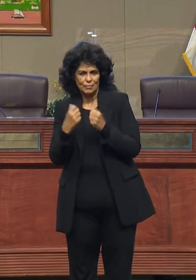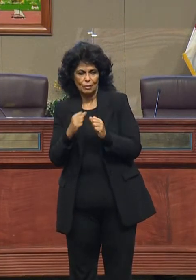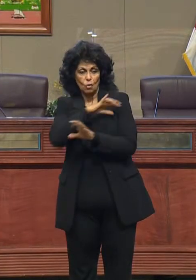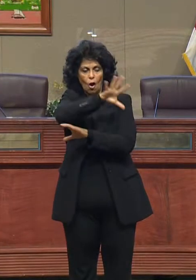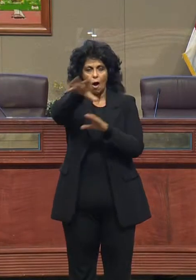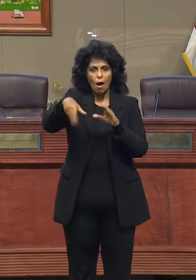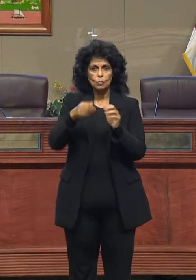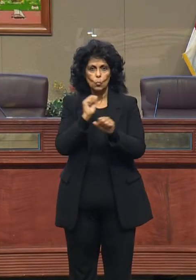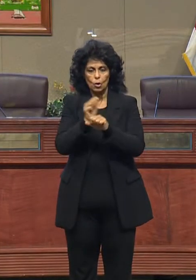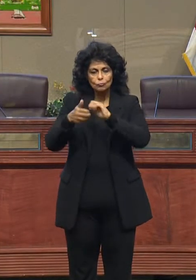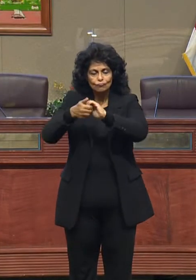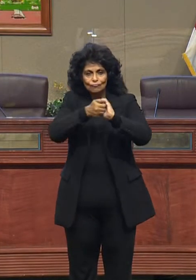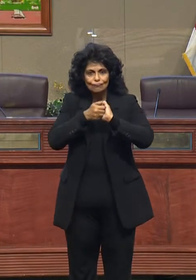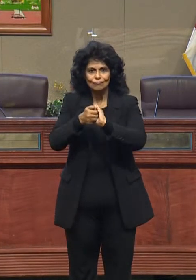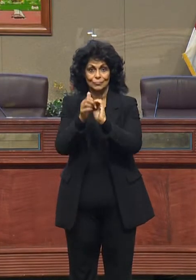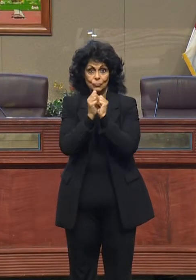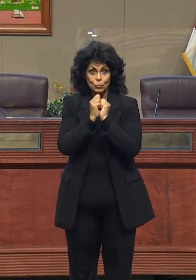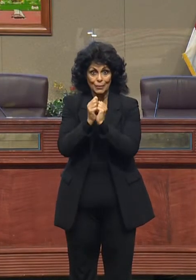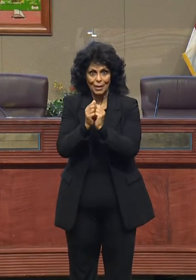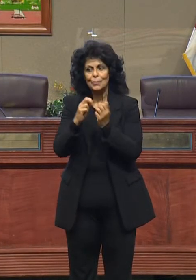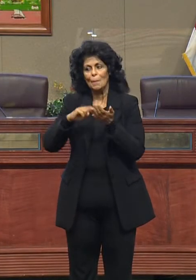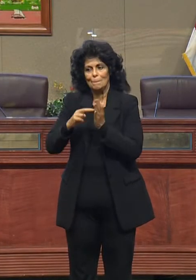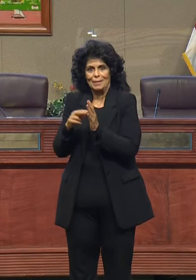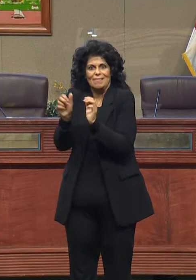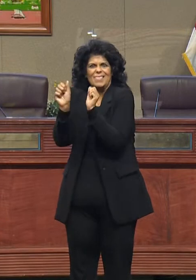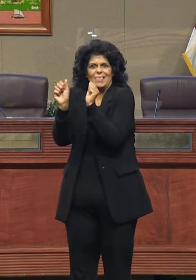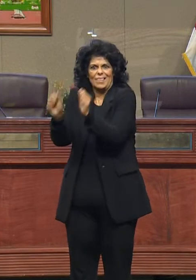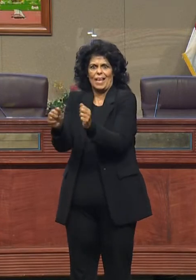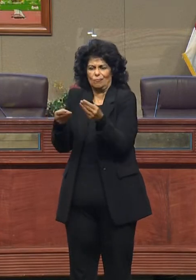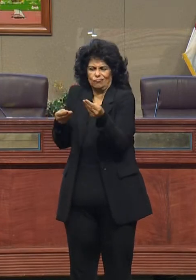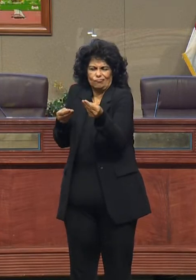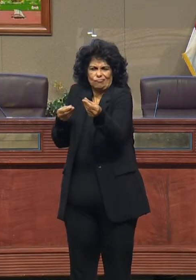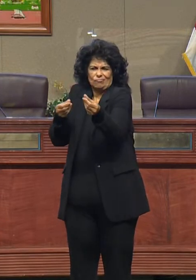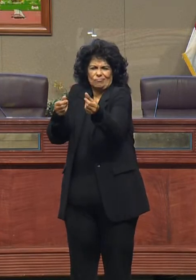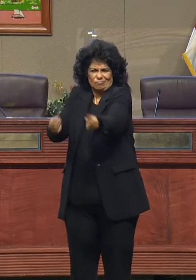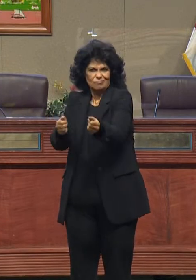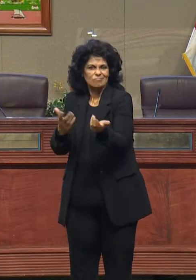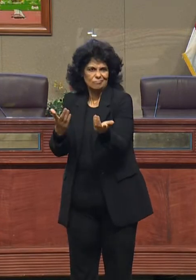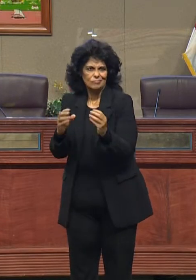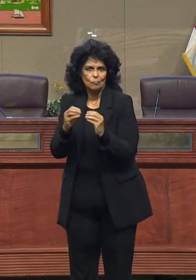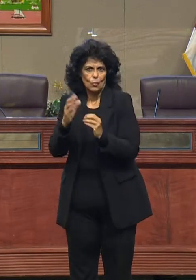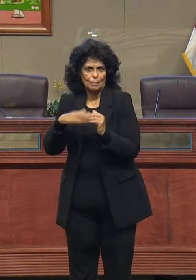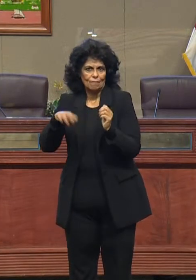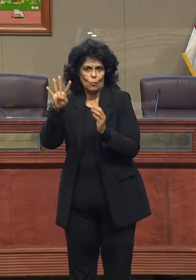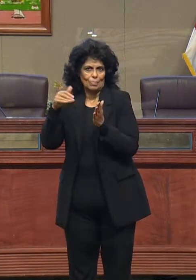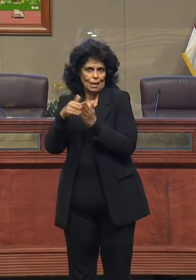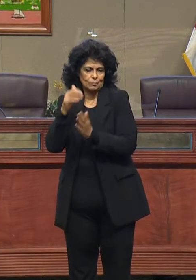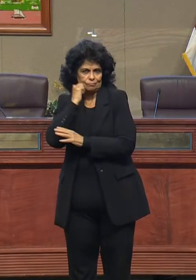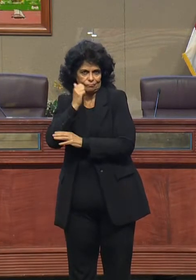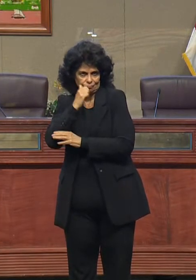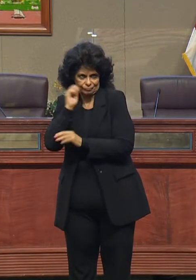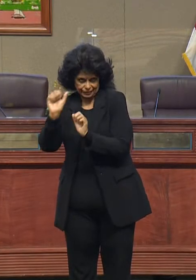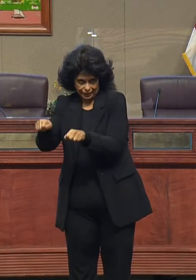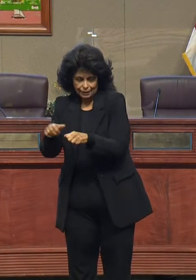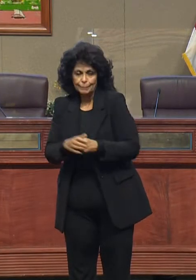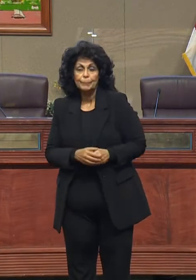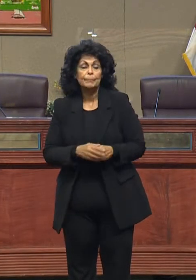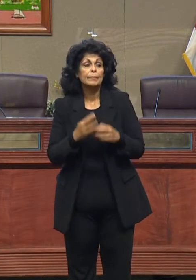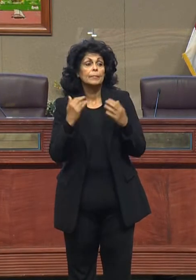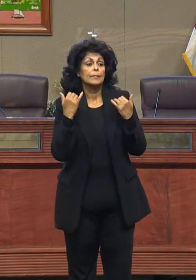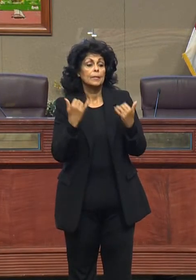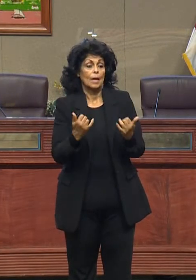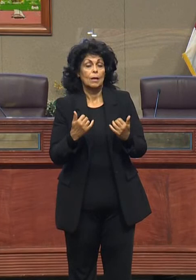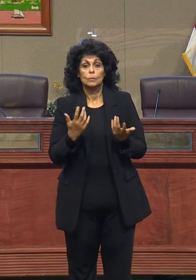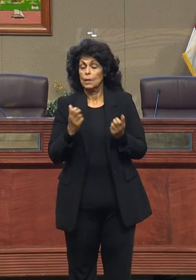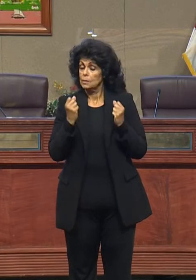to make that site a very efficient site. We are excited to get shots in the arms of as